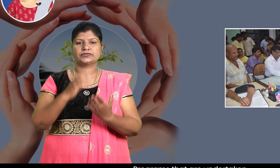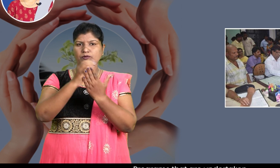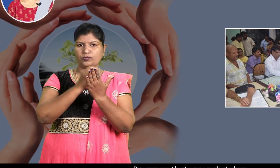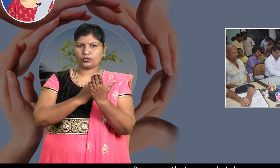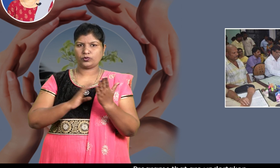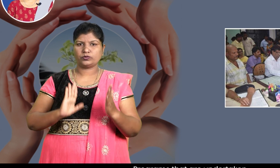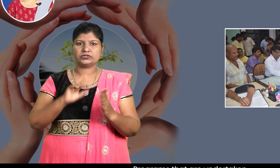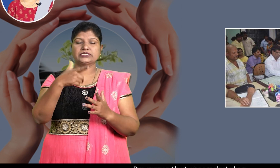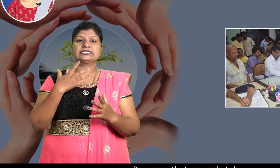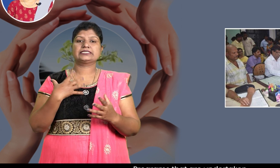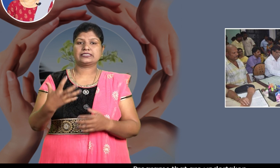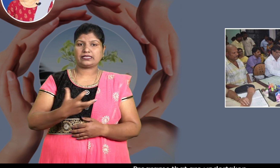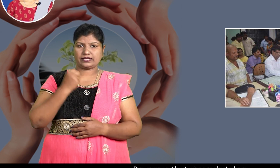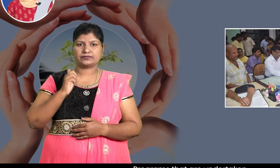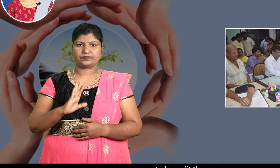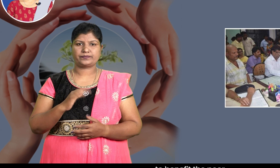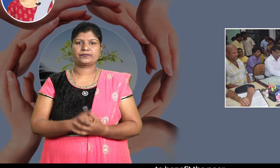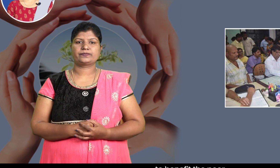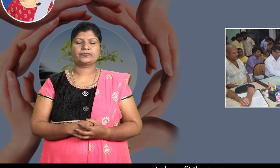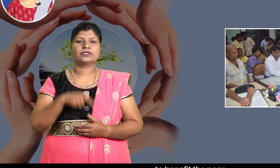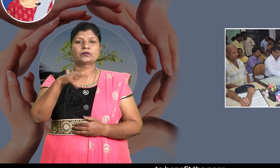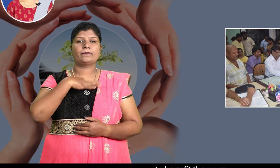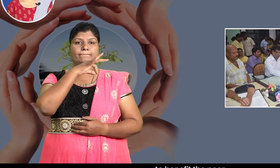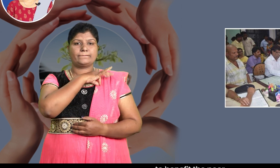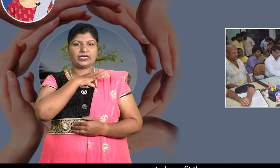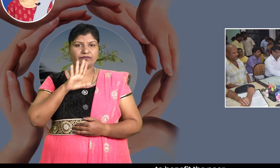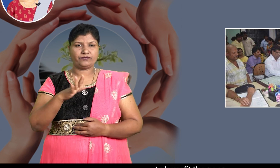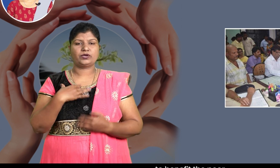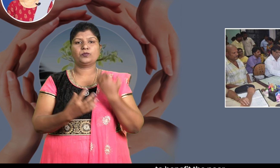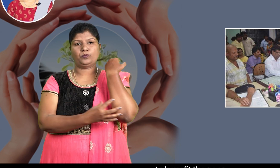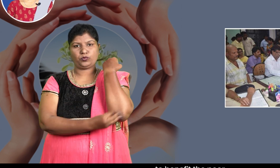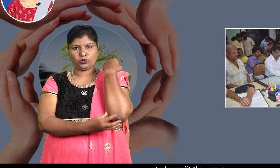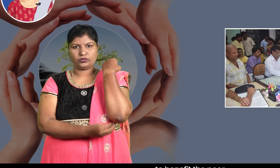Programs that are undertaken to benefit the poor